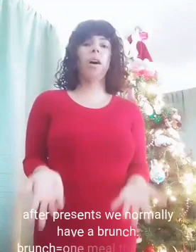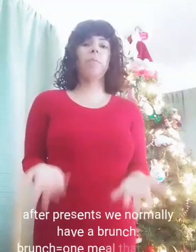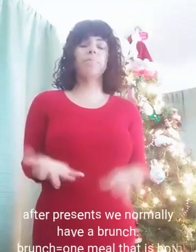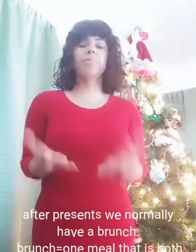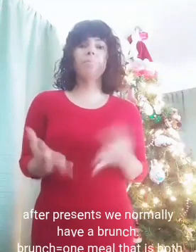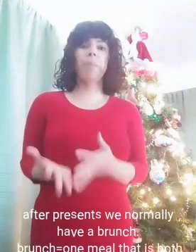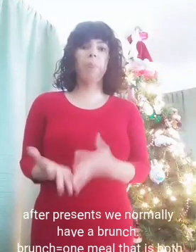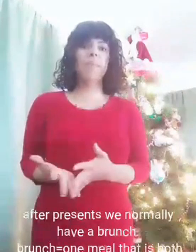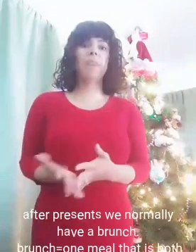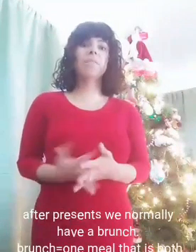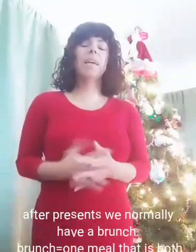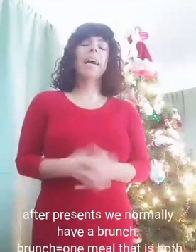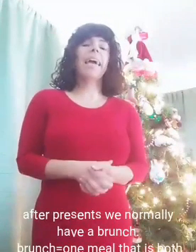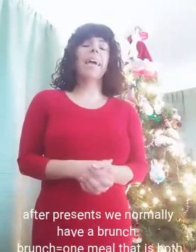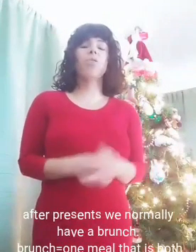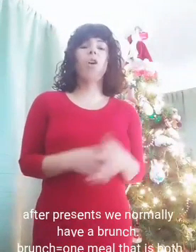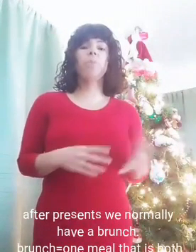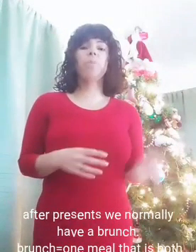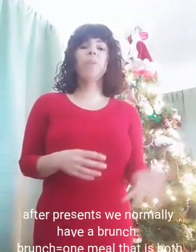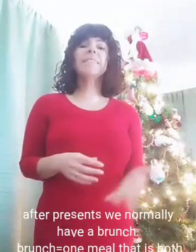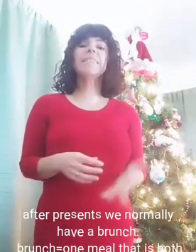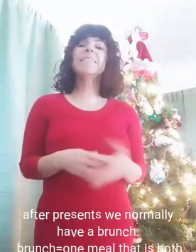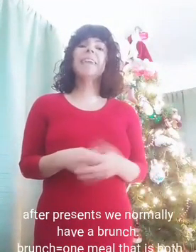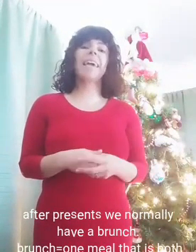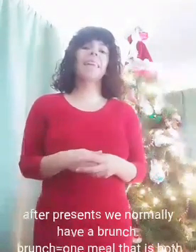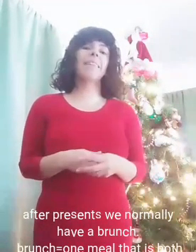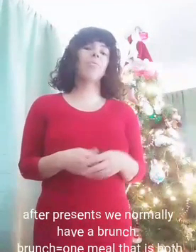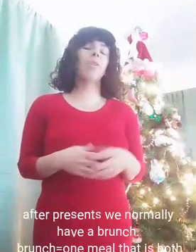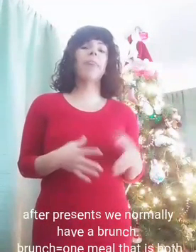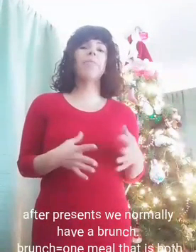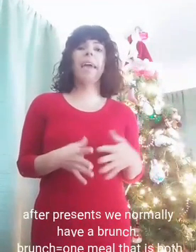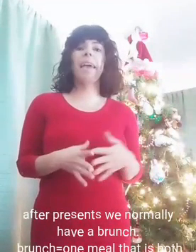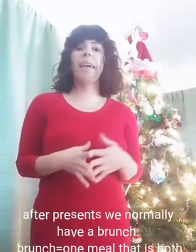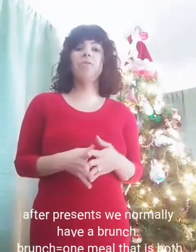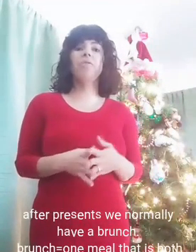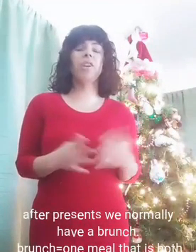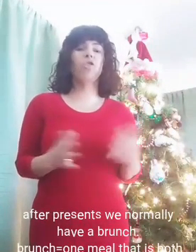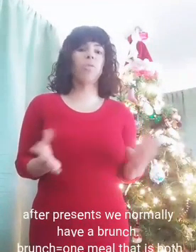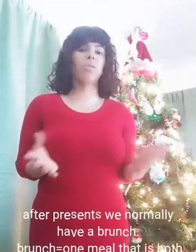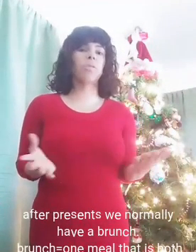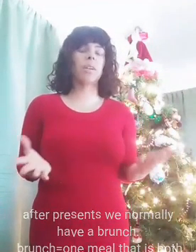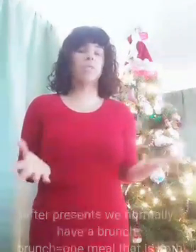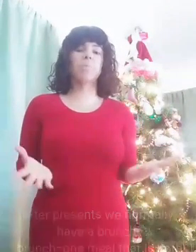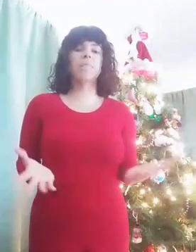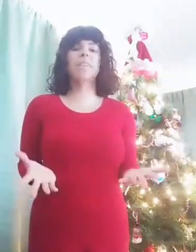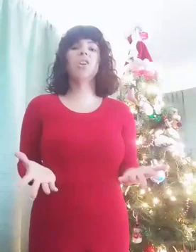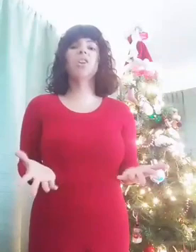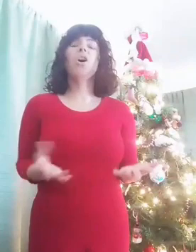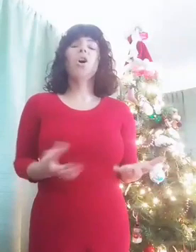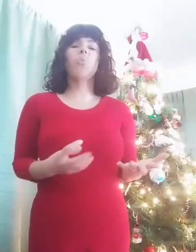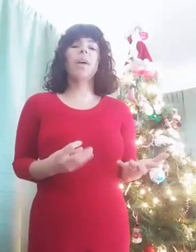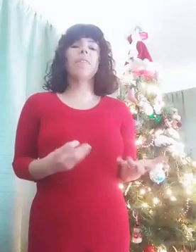my mom's house and we'll open presents and they will have a very normal Christmas dinner with